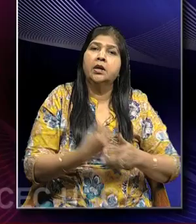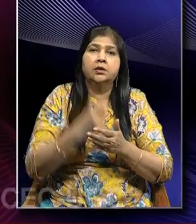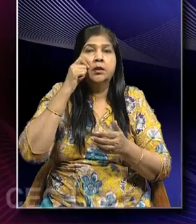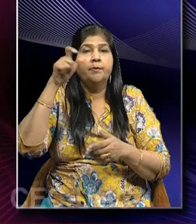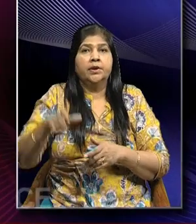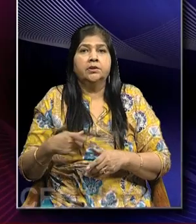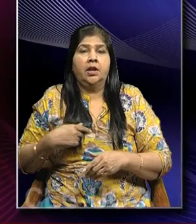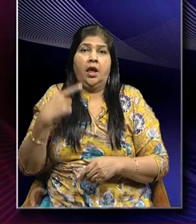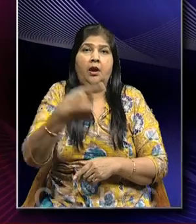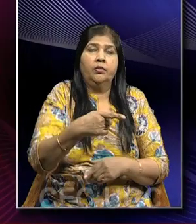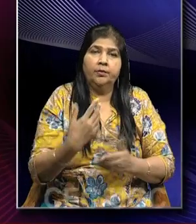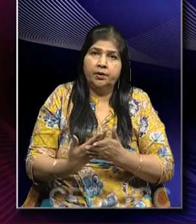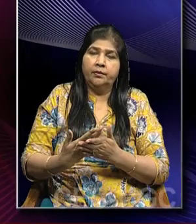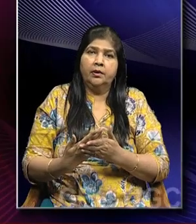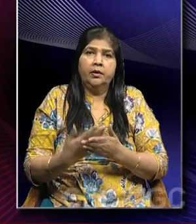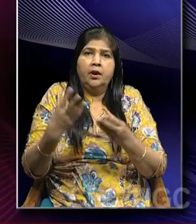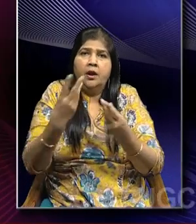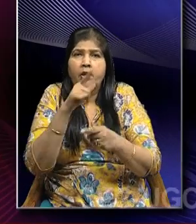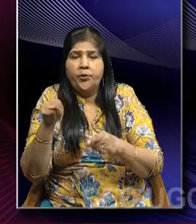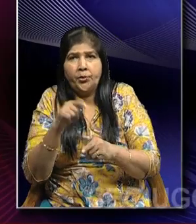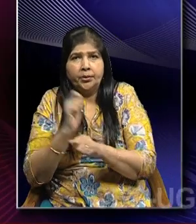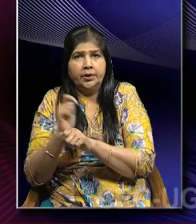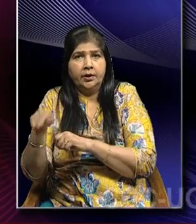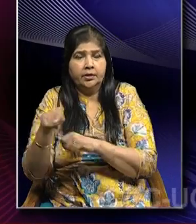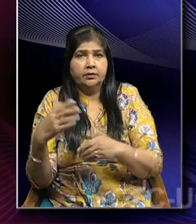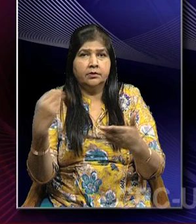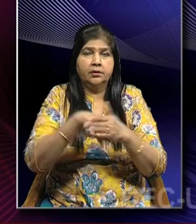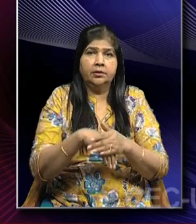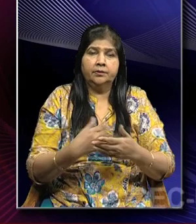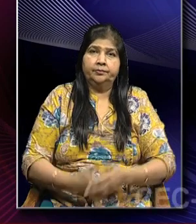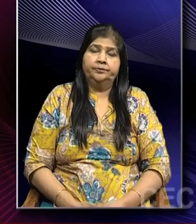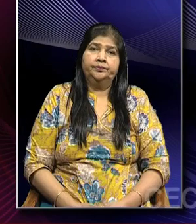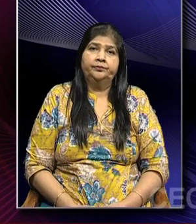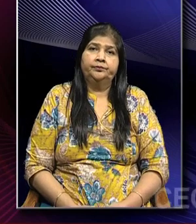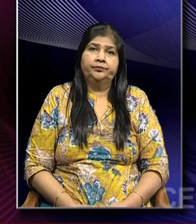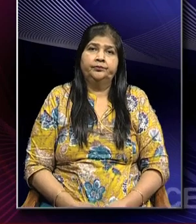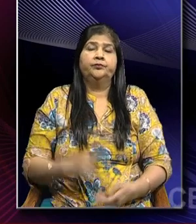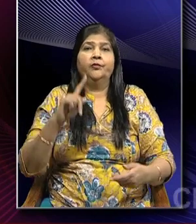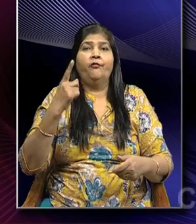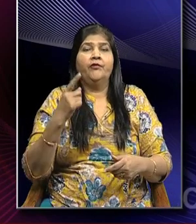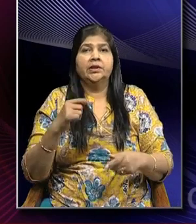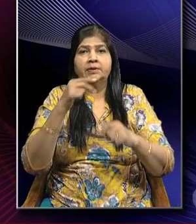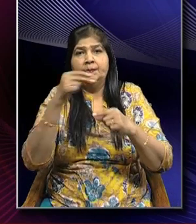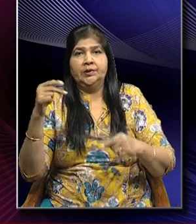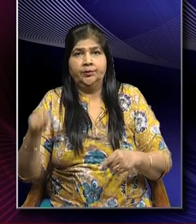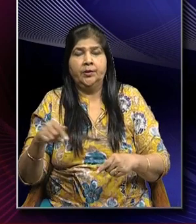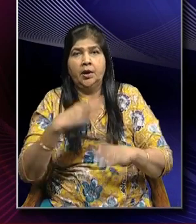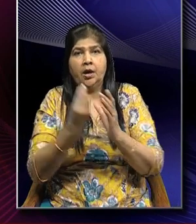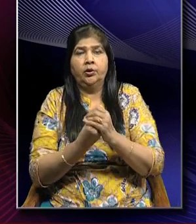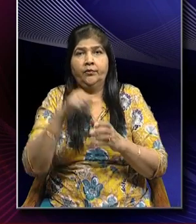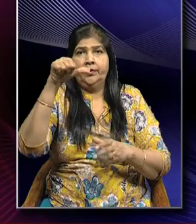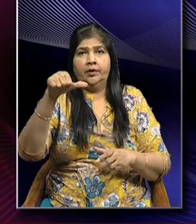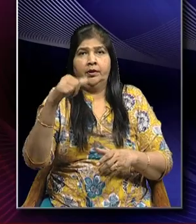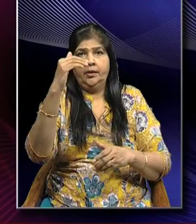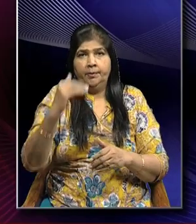person accountable for the mishappenings, for the wrongdoings. So that is the first very principle out of 9